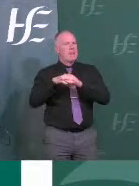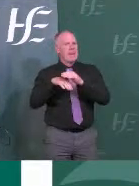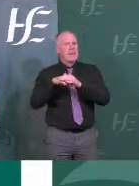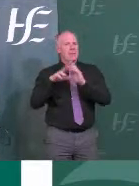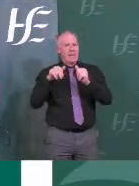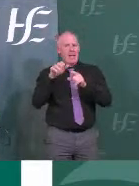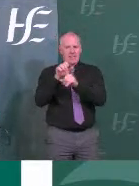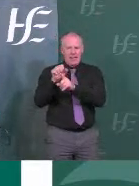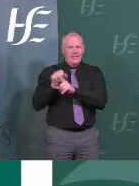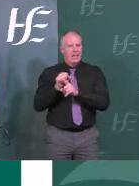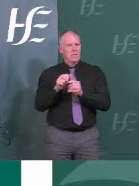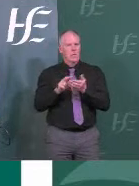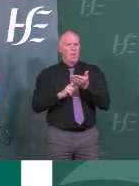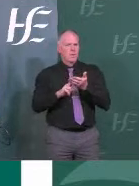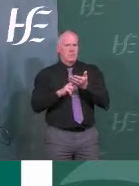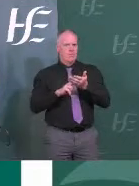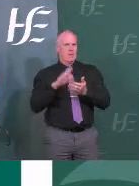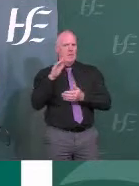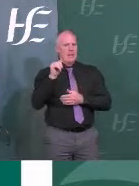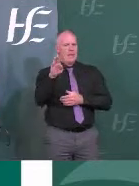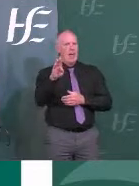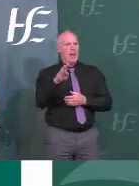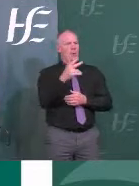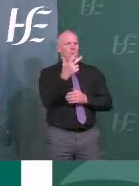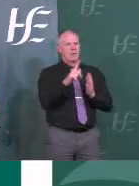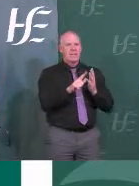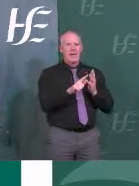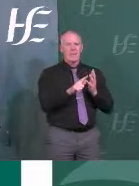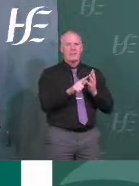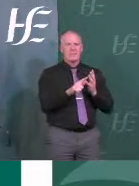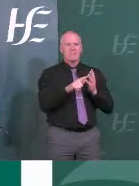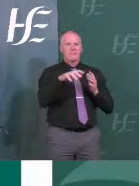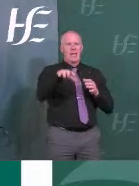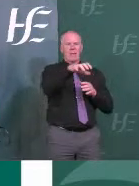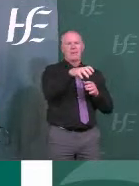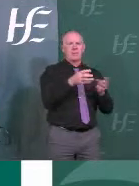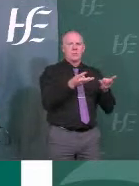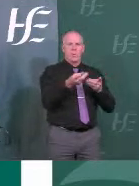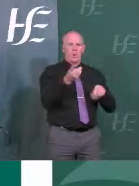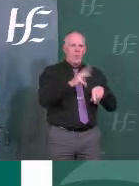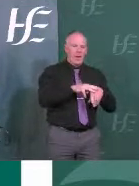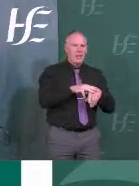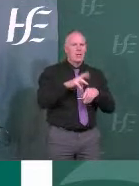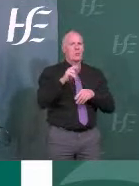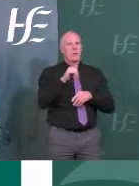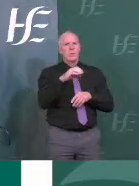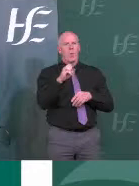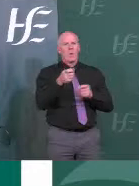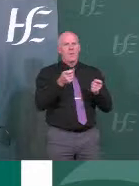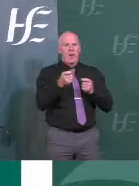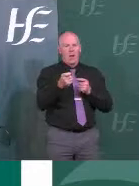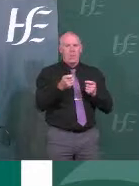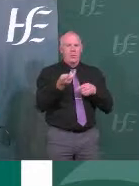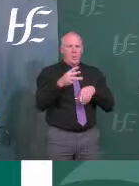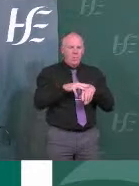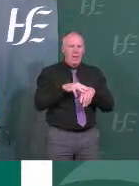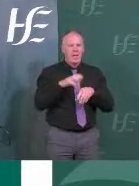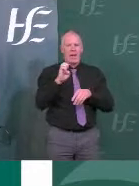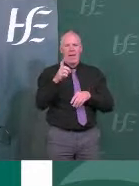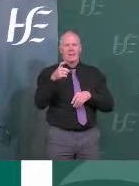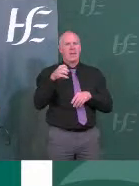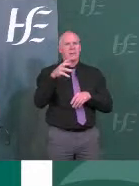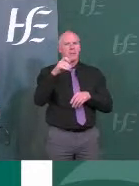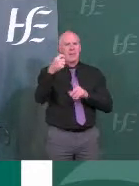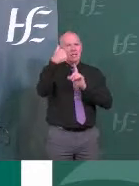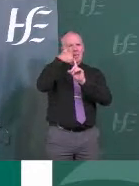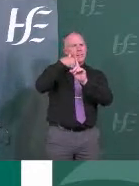in the diagnostic imaging. Labs, 37 sites now functioning. Radiotherapy, 3 sites. Endoscopy has 26 sites and 11